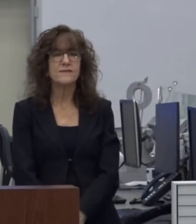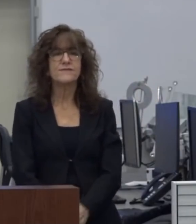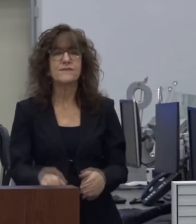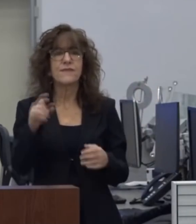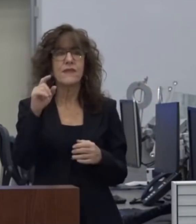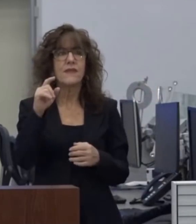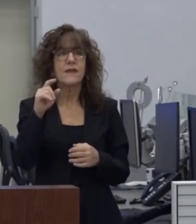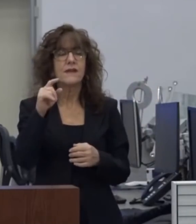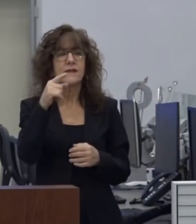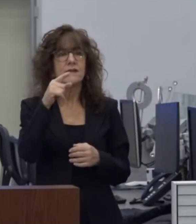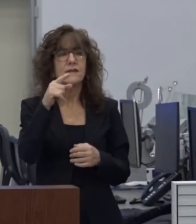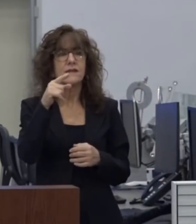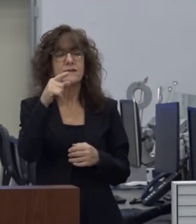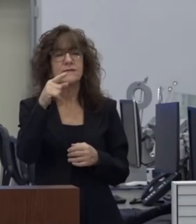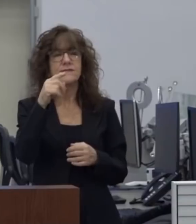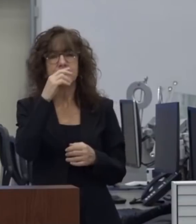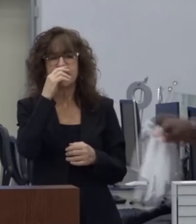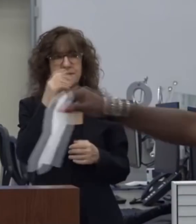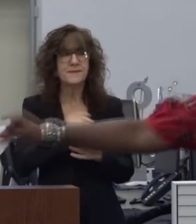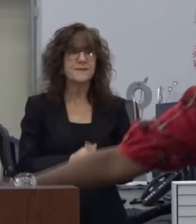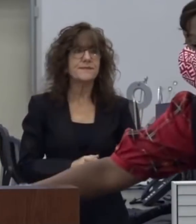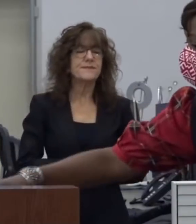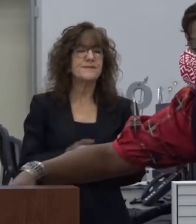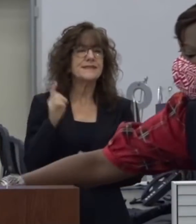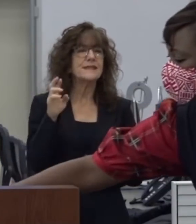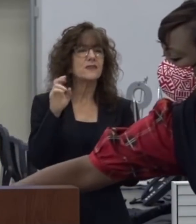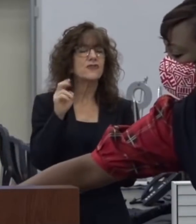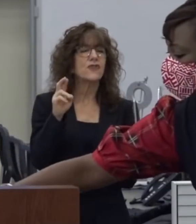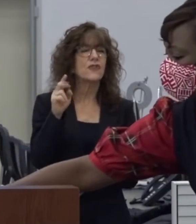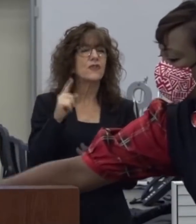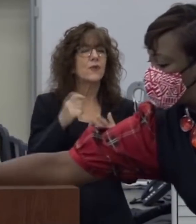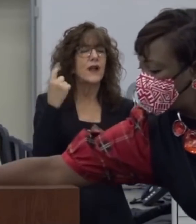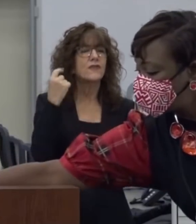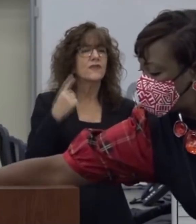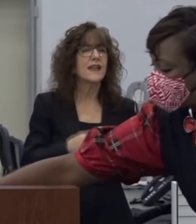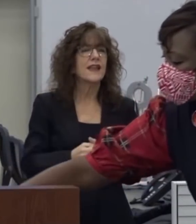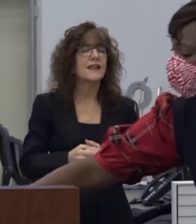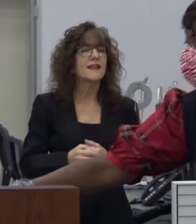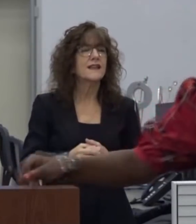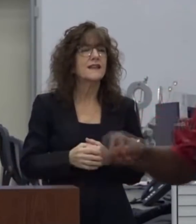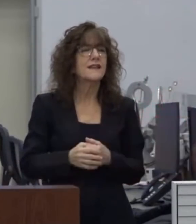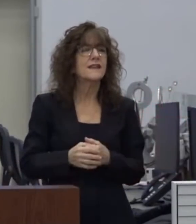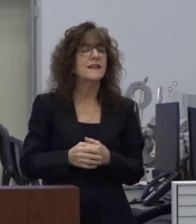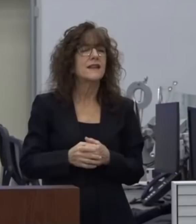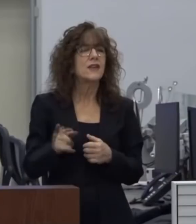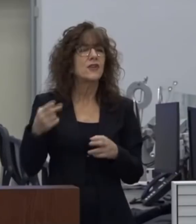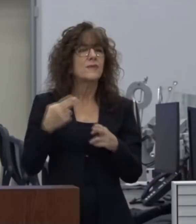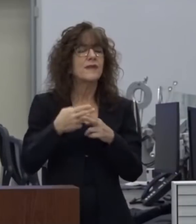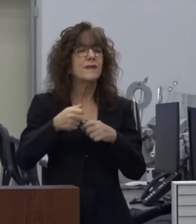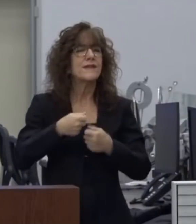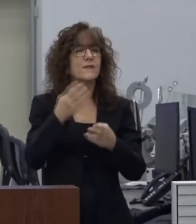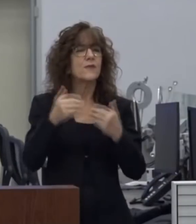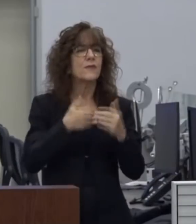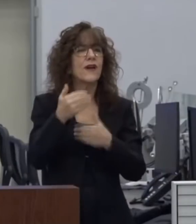Tracy? I'm sorry, go ahead, Justin. Yeah, it's kind of a follow-up, Dr. Carter. From what I understand and kind of what you were alluding to with the distribution